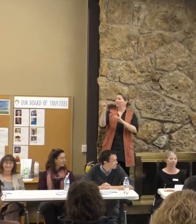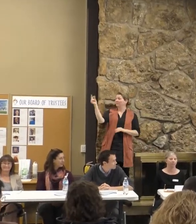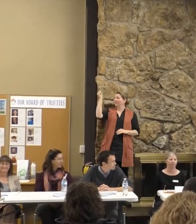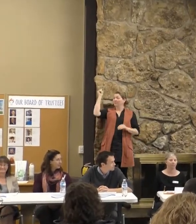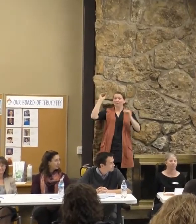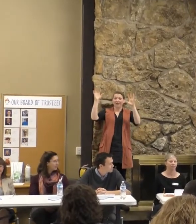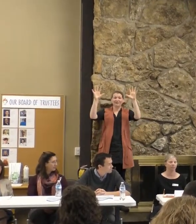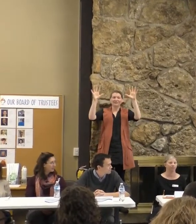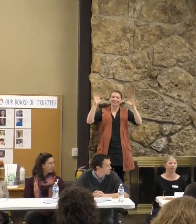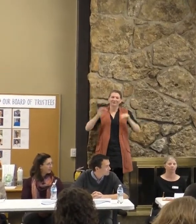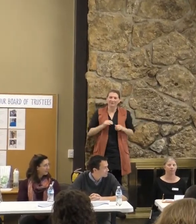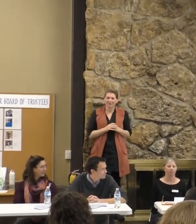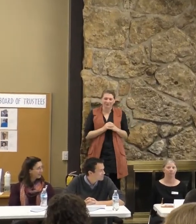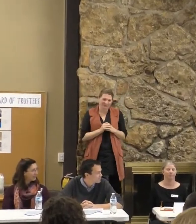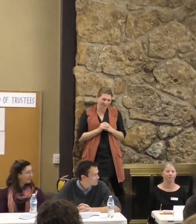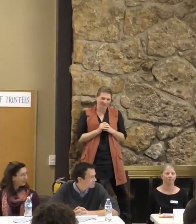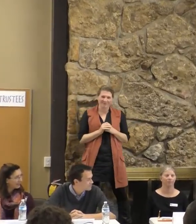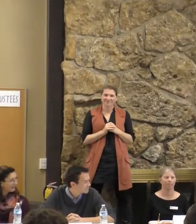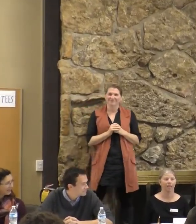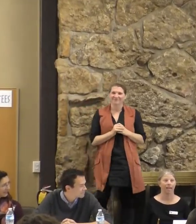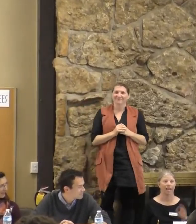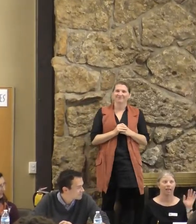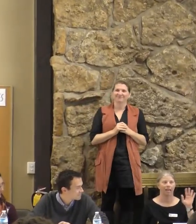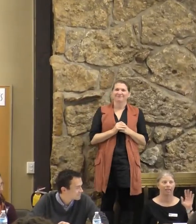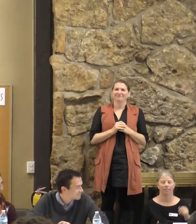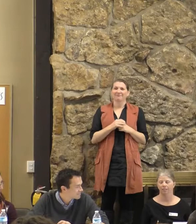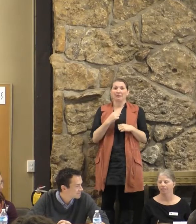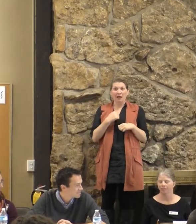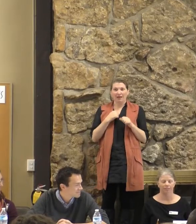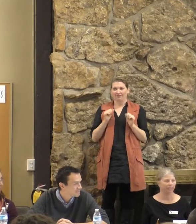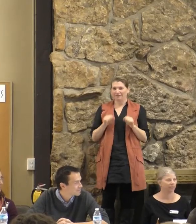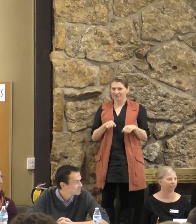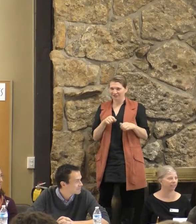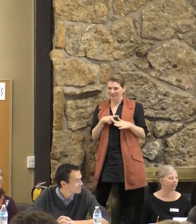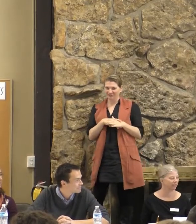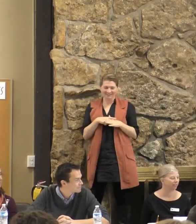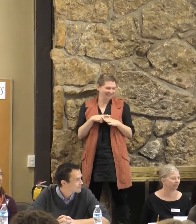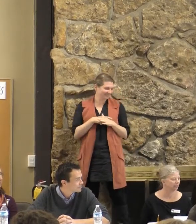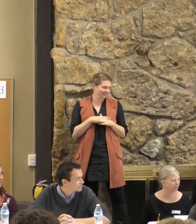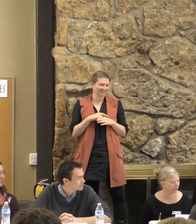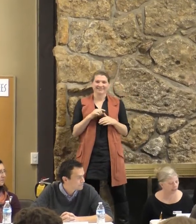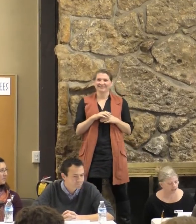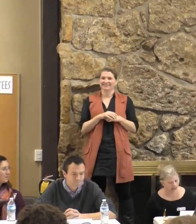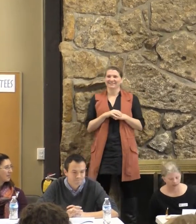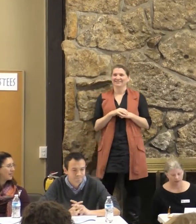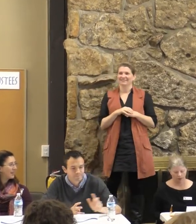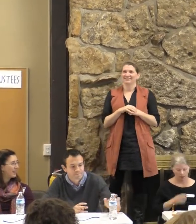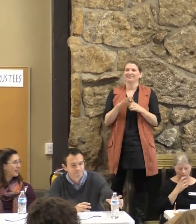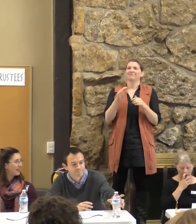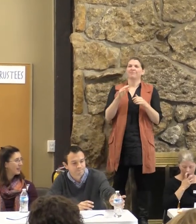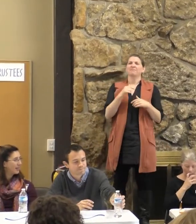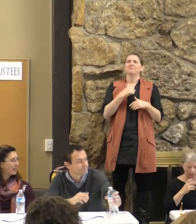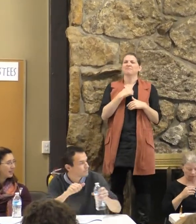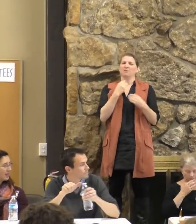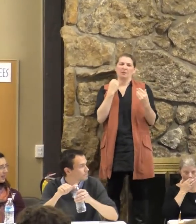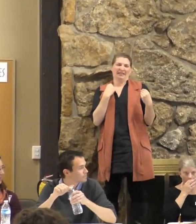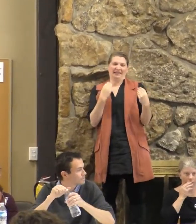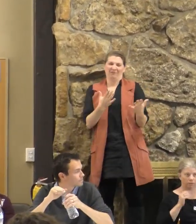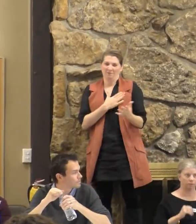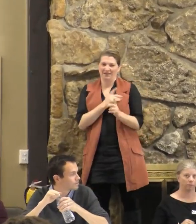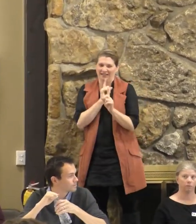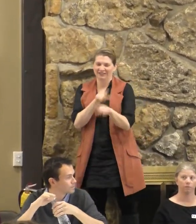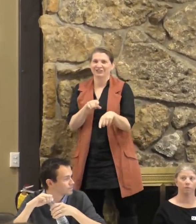So I get a cheat. I'm sharing my answer with Jenny Miller, sitting right next to me. My name is Sarah Burnett, and I work for a